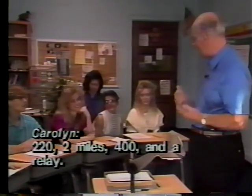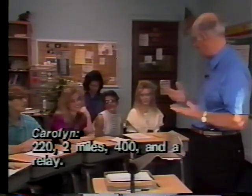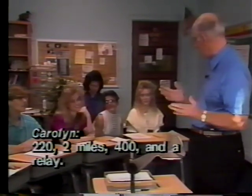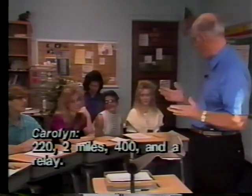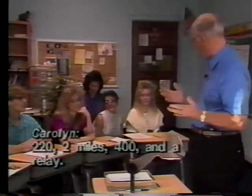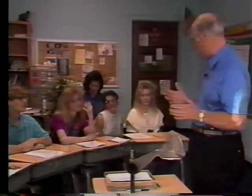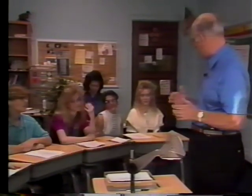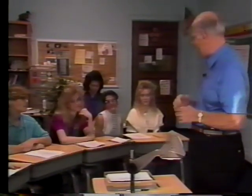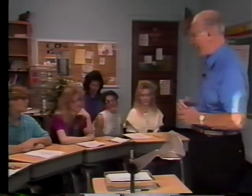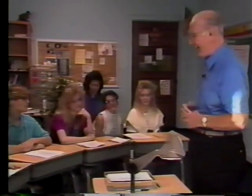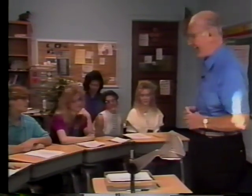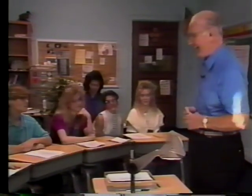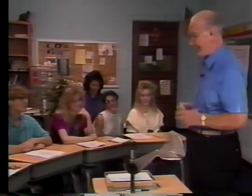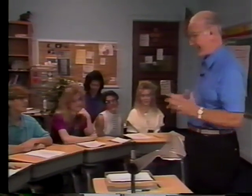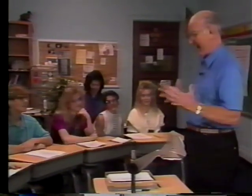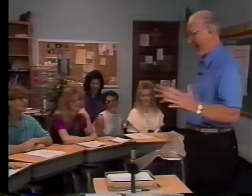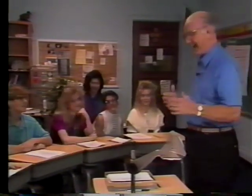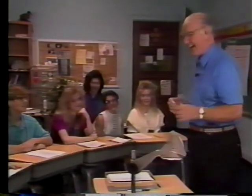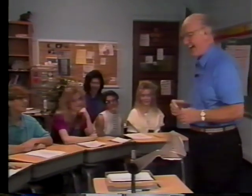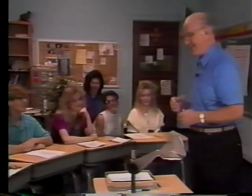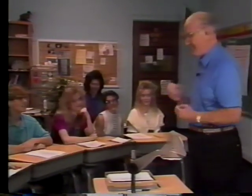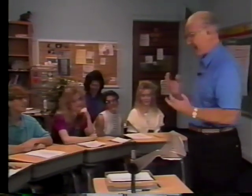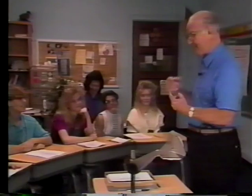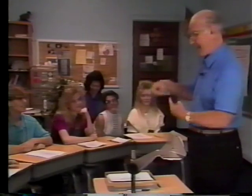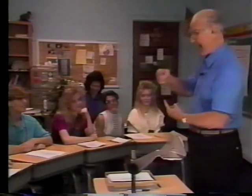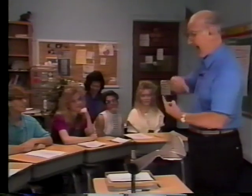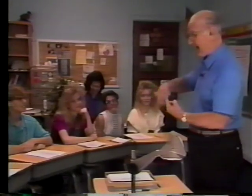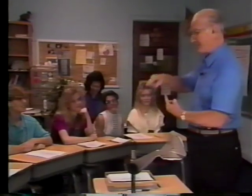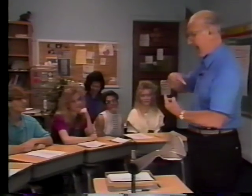That's all. That's a lot. Many laughs.